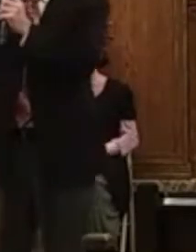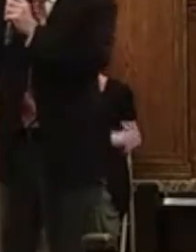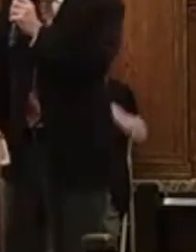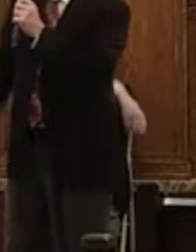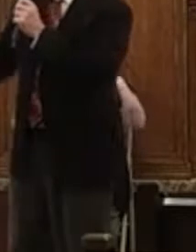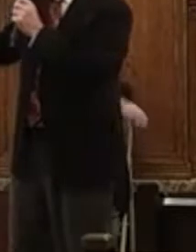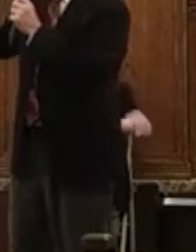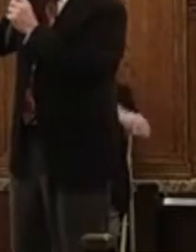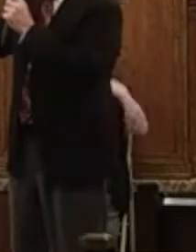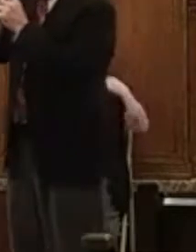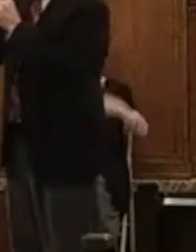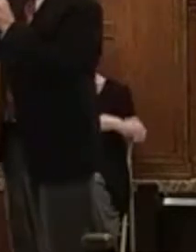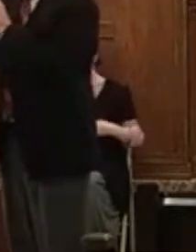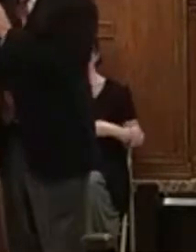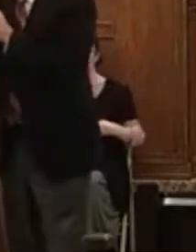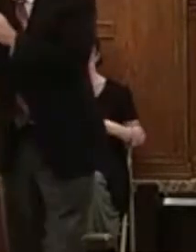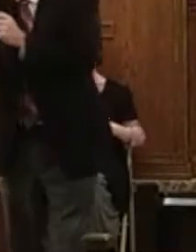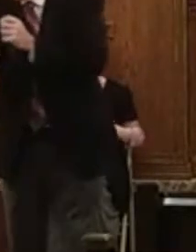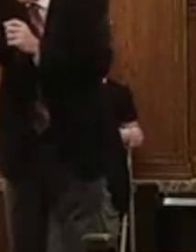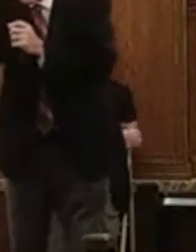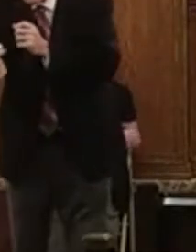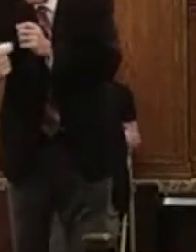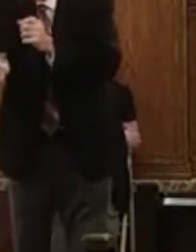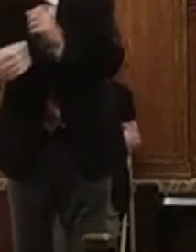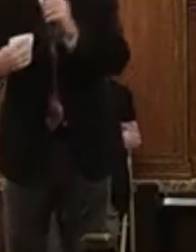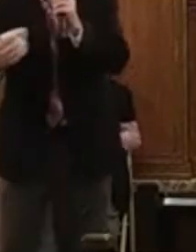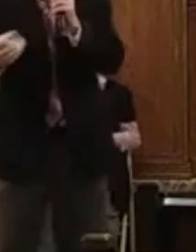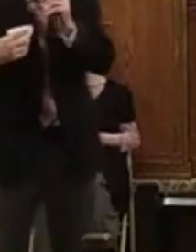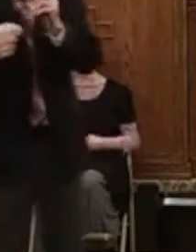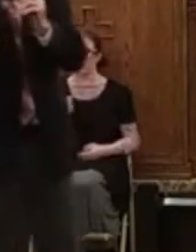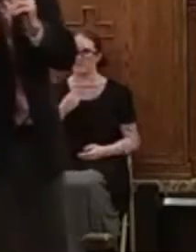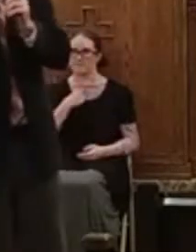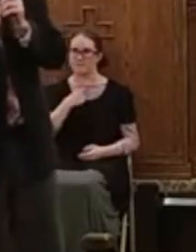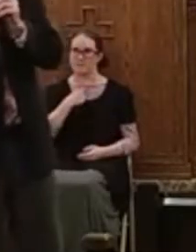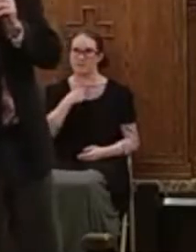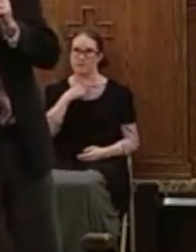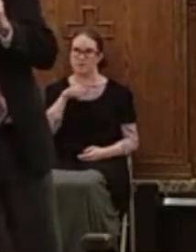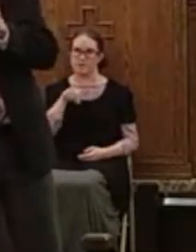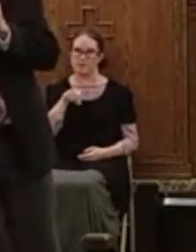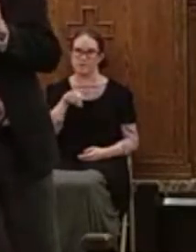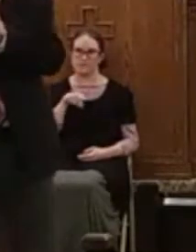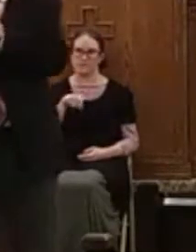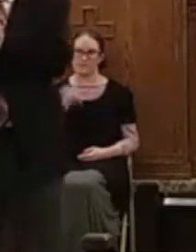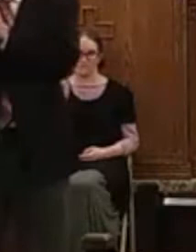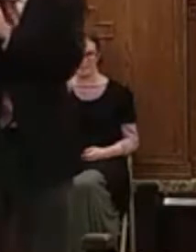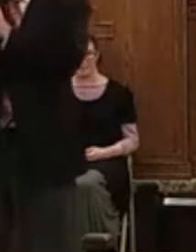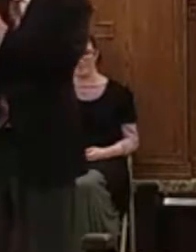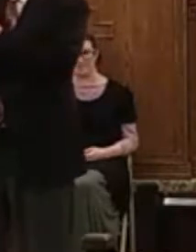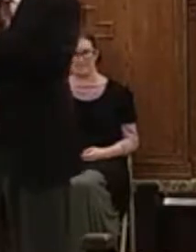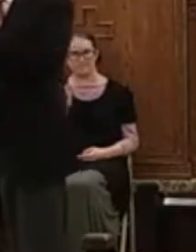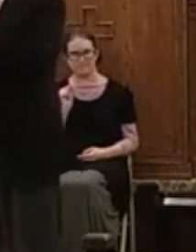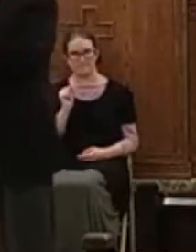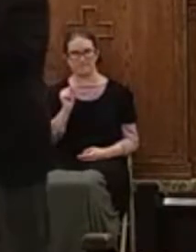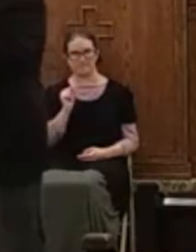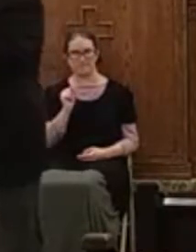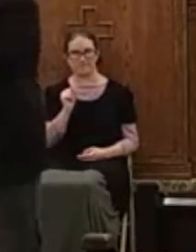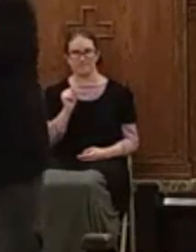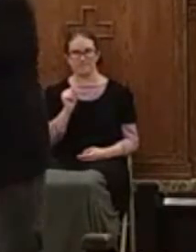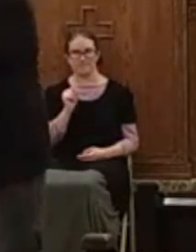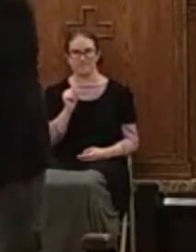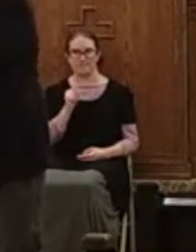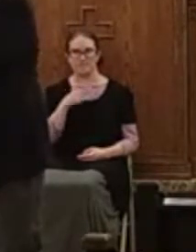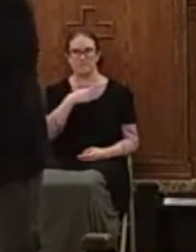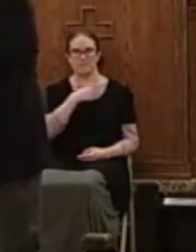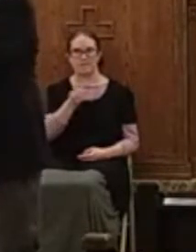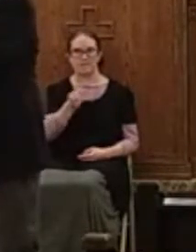revival. It's not. It's just me and you for a little while. I just want it to be me and